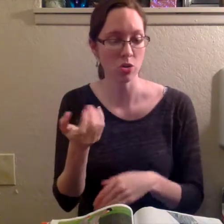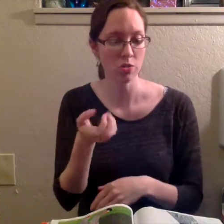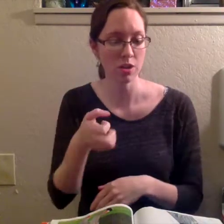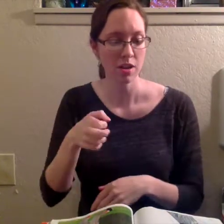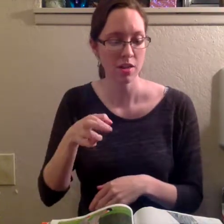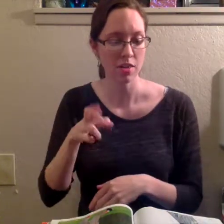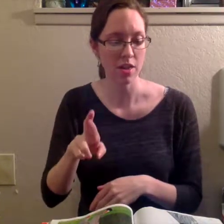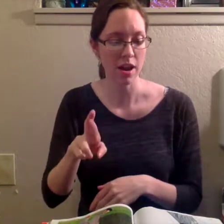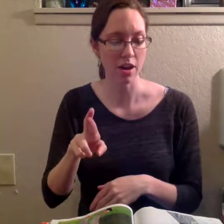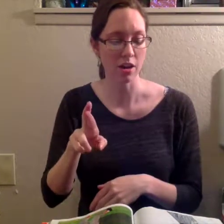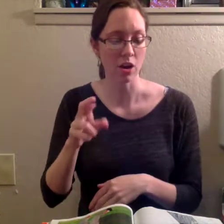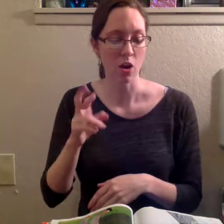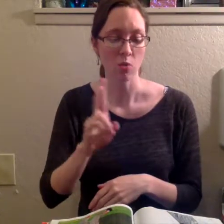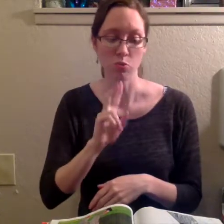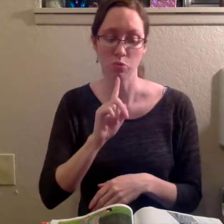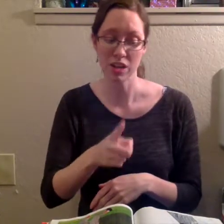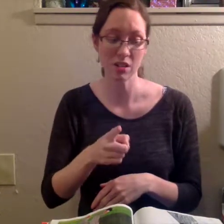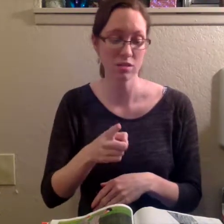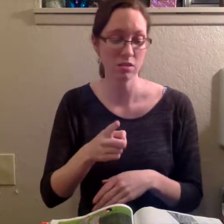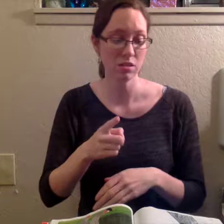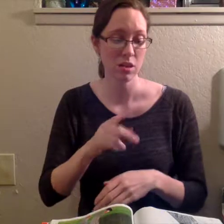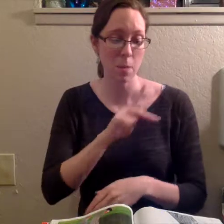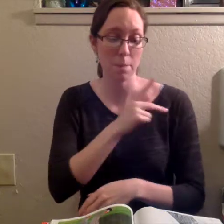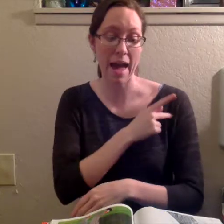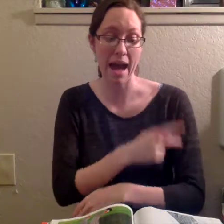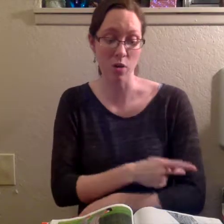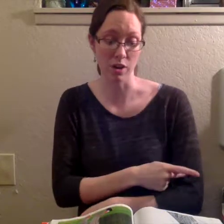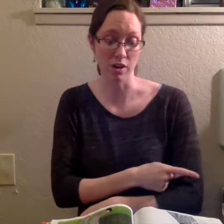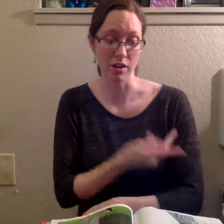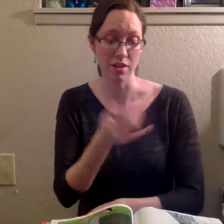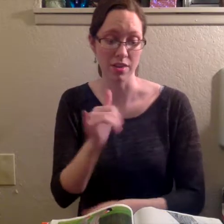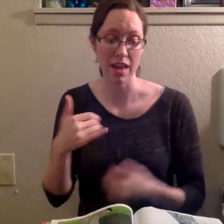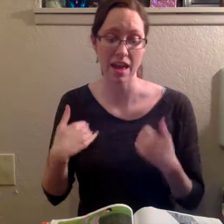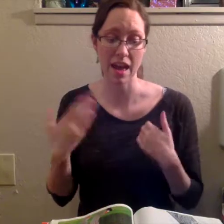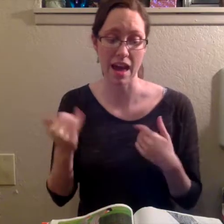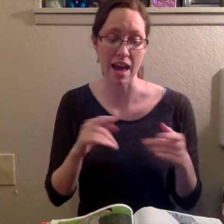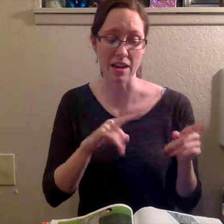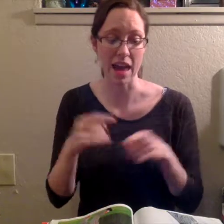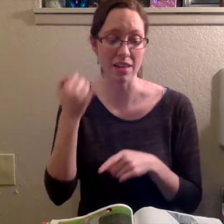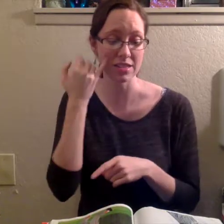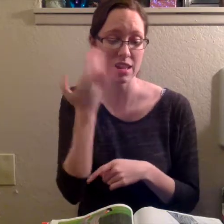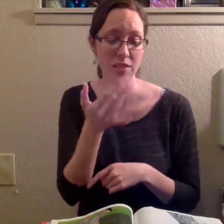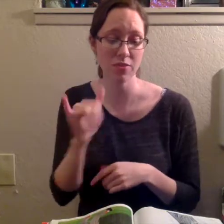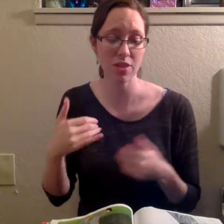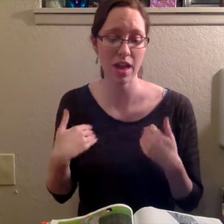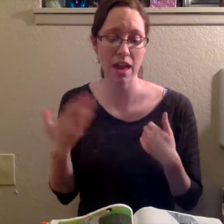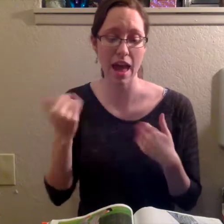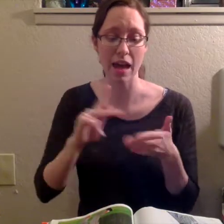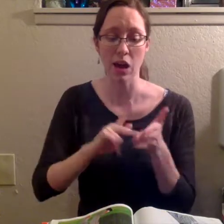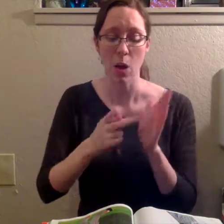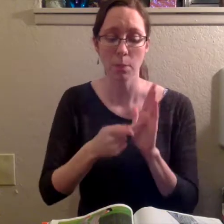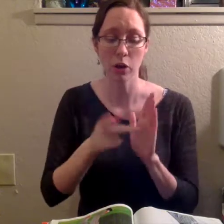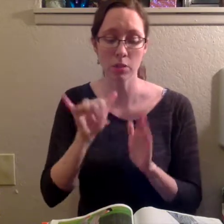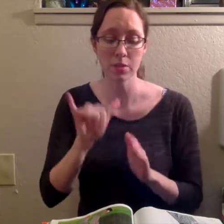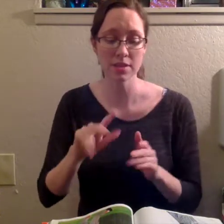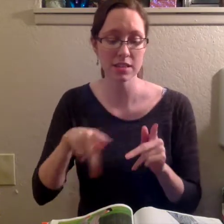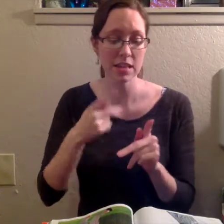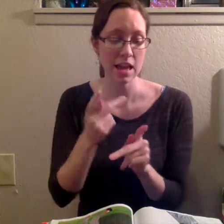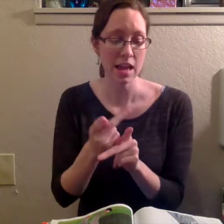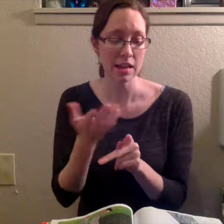showed their real power they had, as if they had purposely